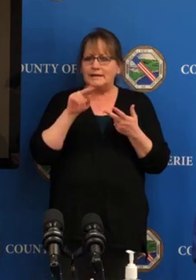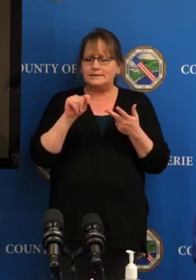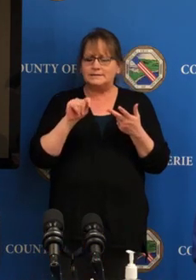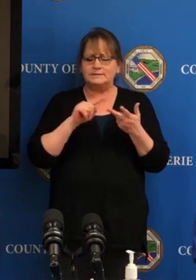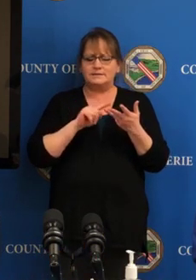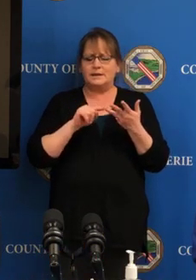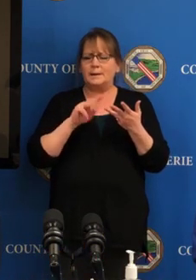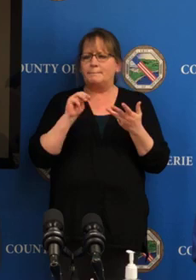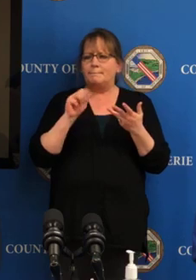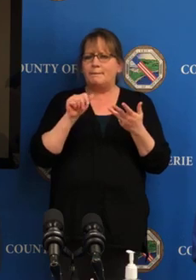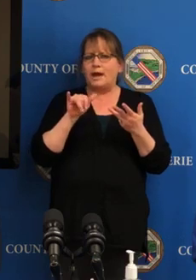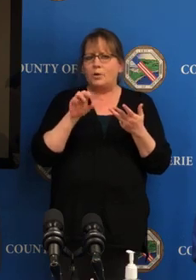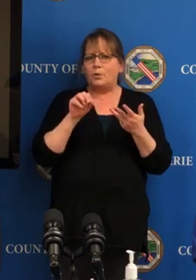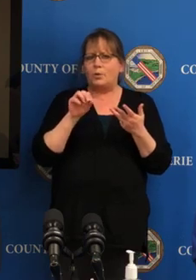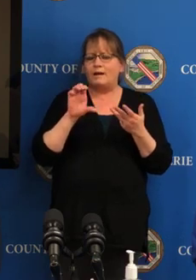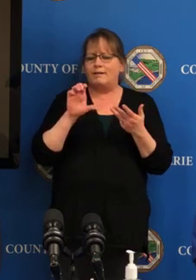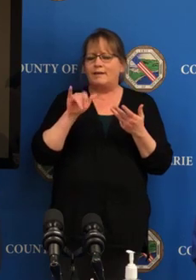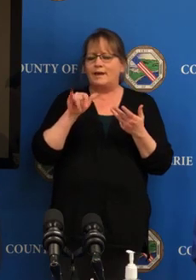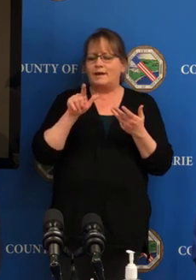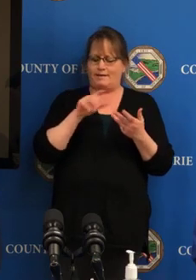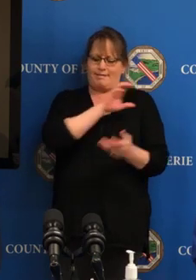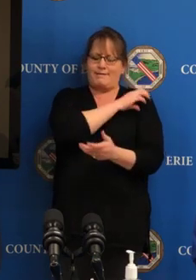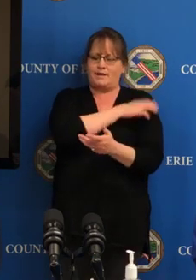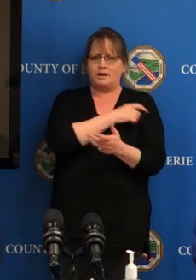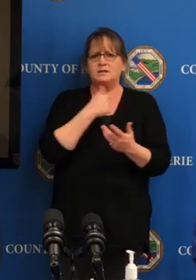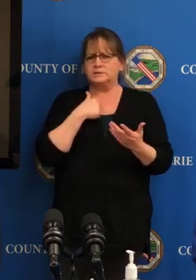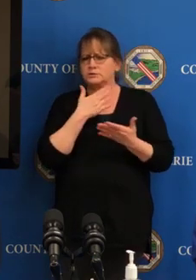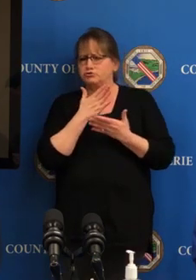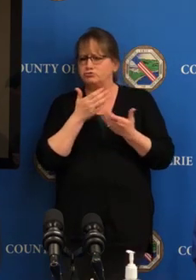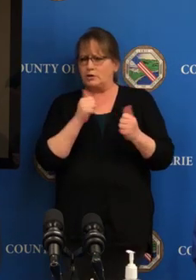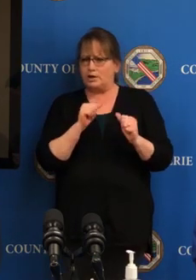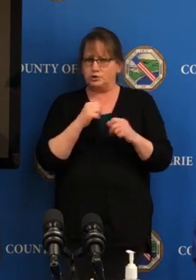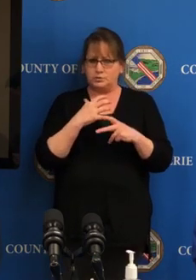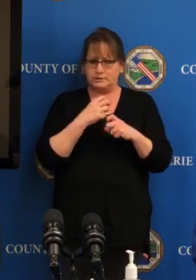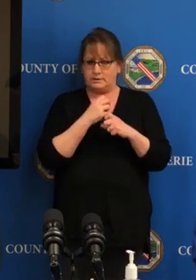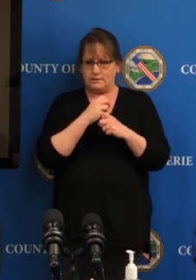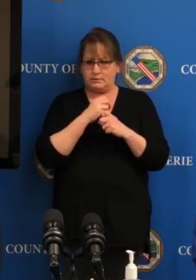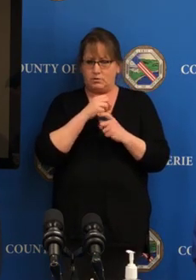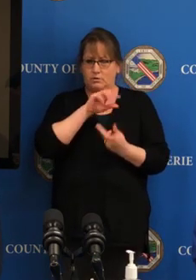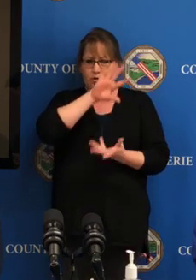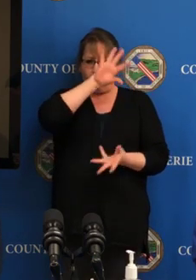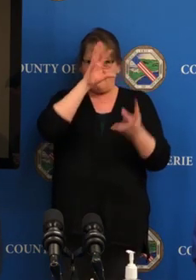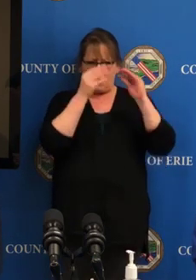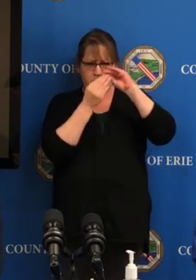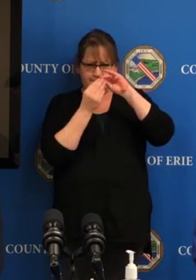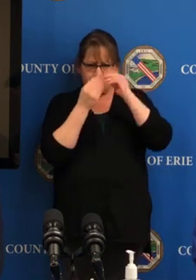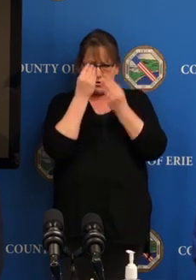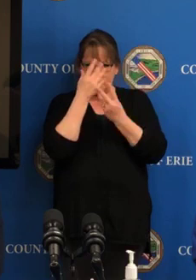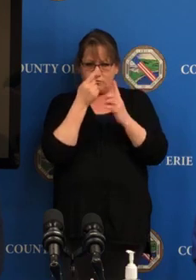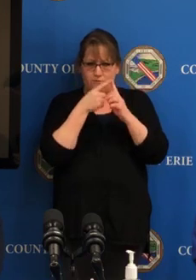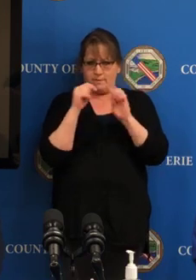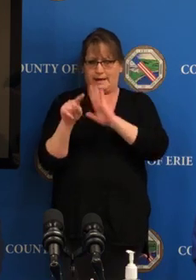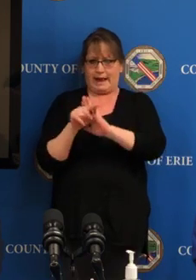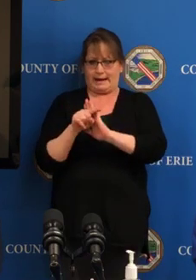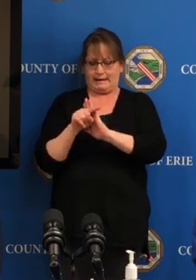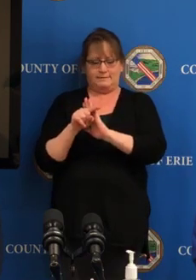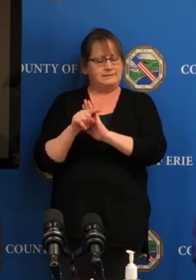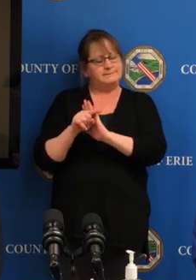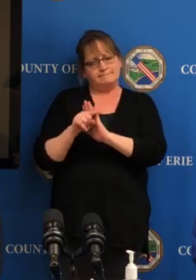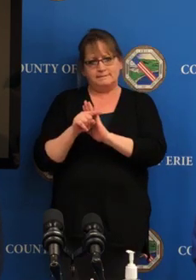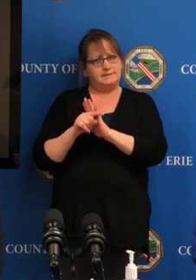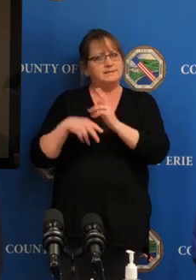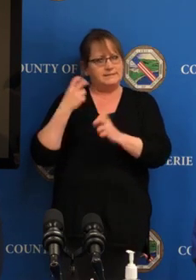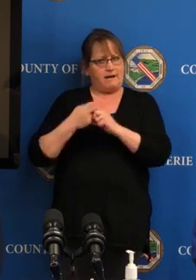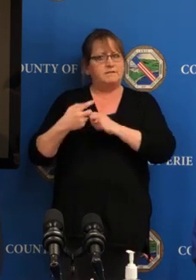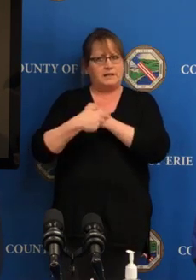I saw. We're trying to get the information on the actual overall negatives. We're having a little difficulty getting that. But we know that